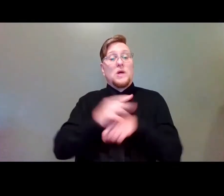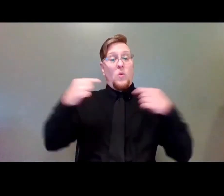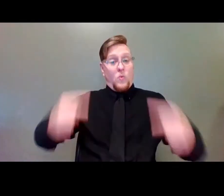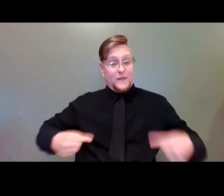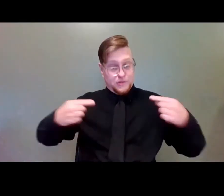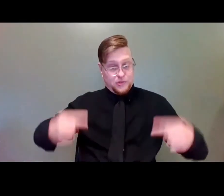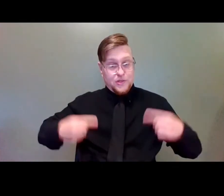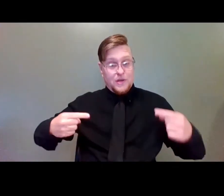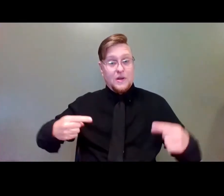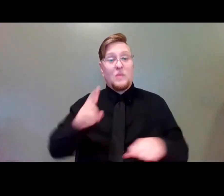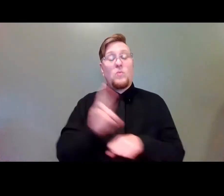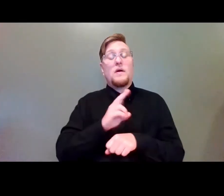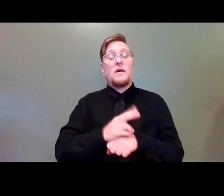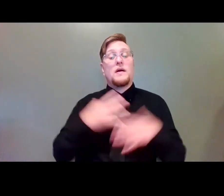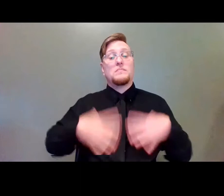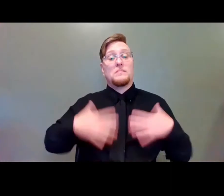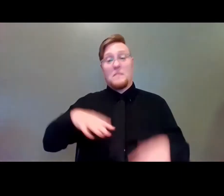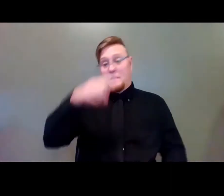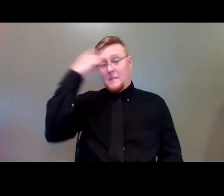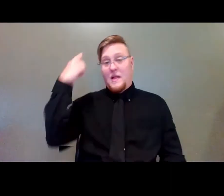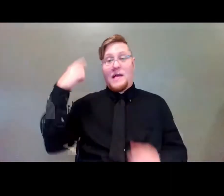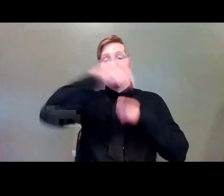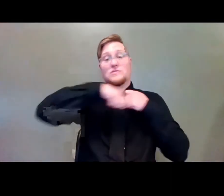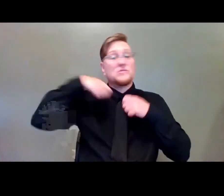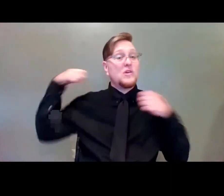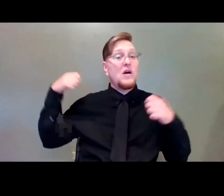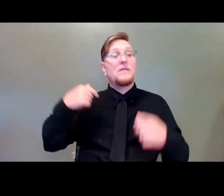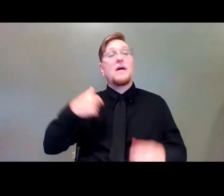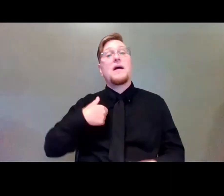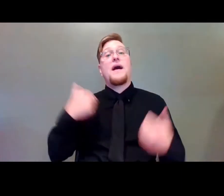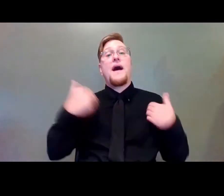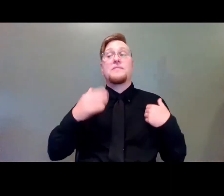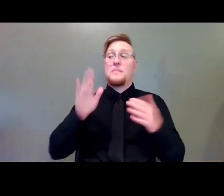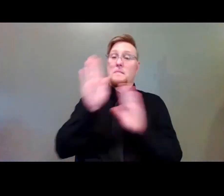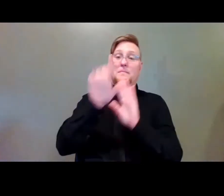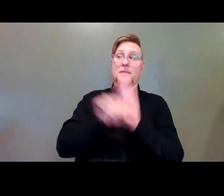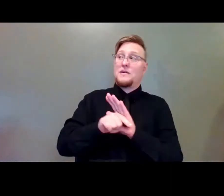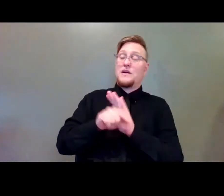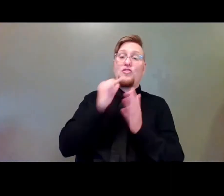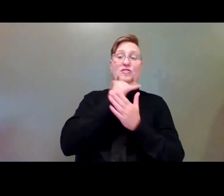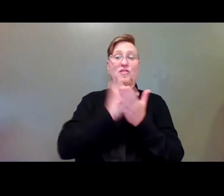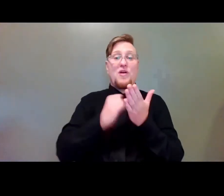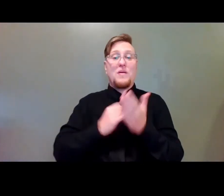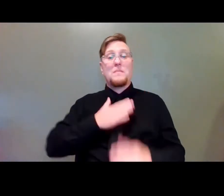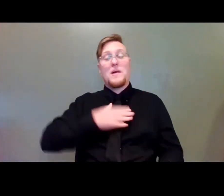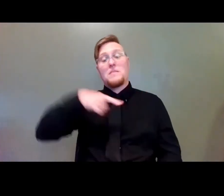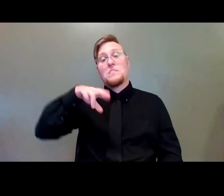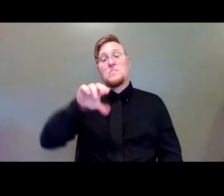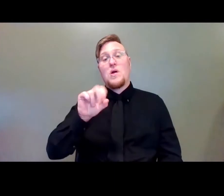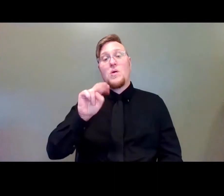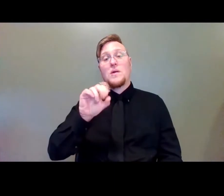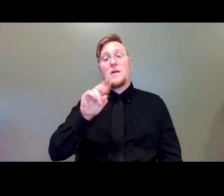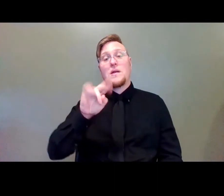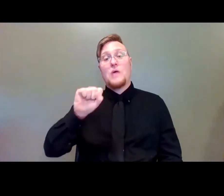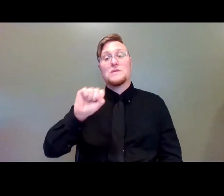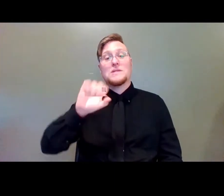and a scarf, and I'm in some of my artwork. My pronouns are she and her and hers, and